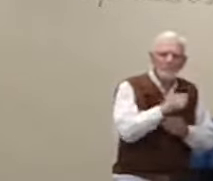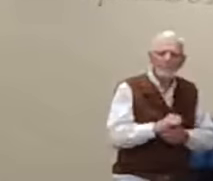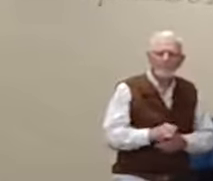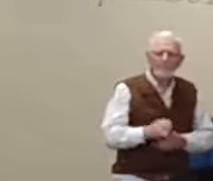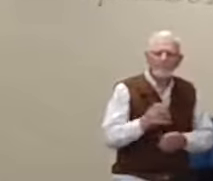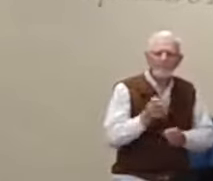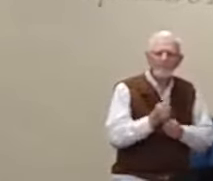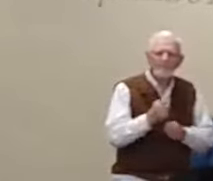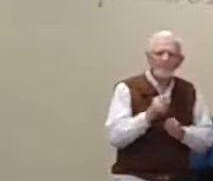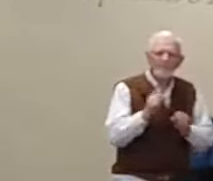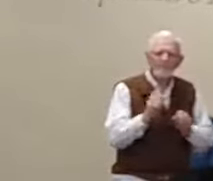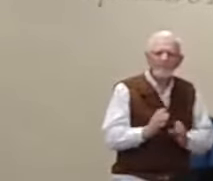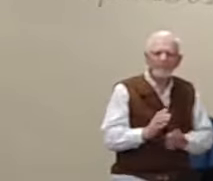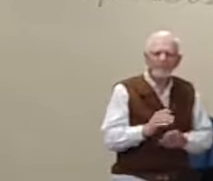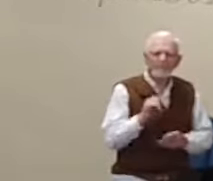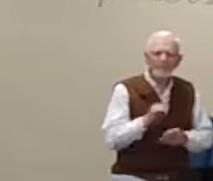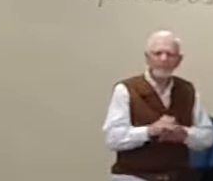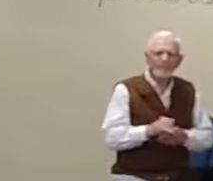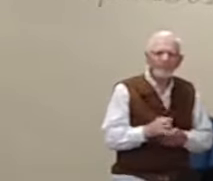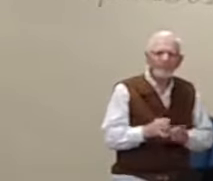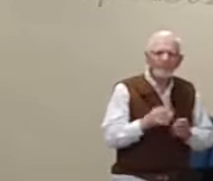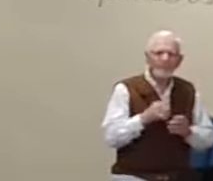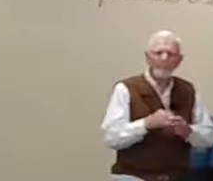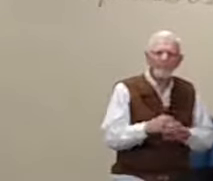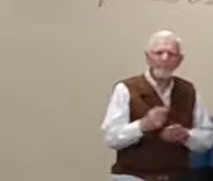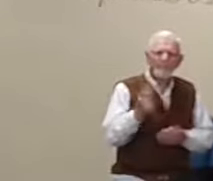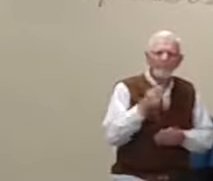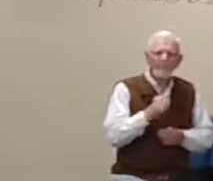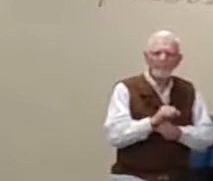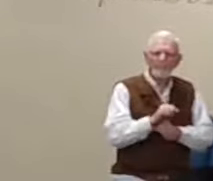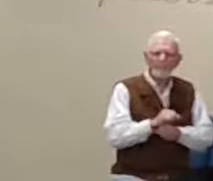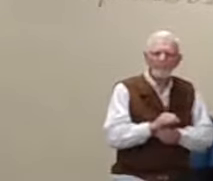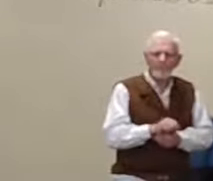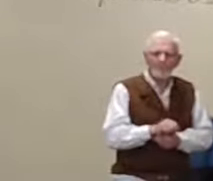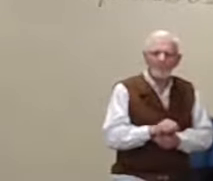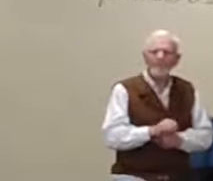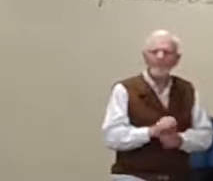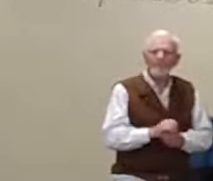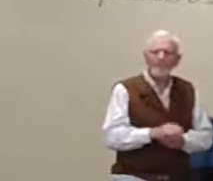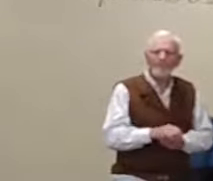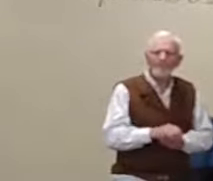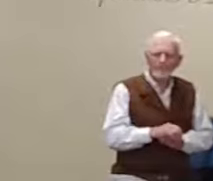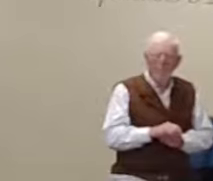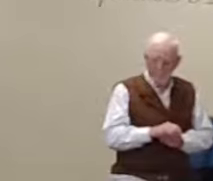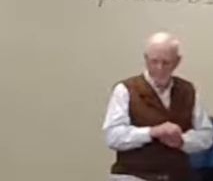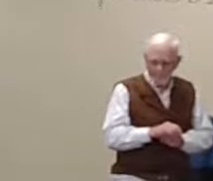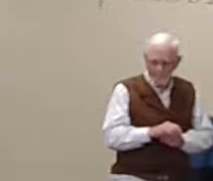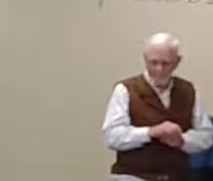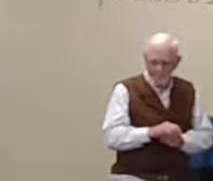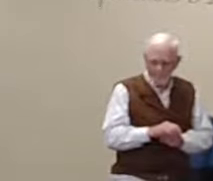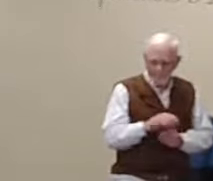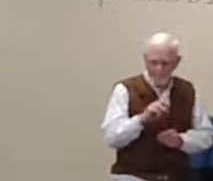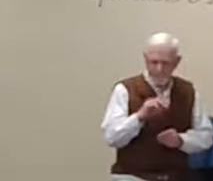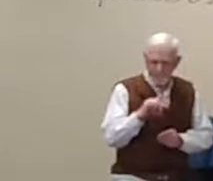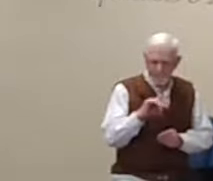there. Didn't build a big work. If I said his name, you'd only know his name because he was my pastor.